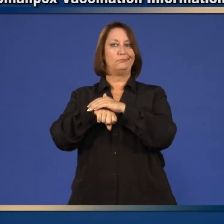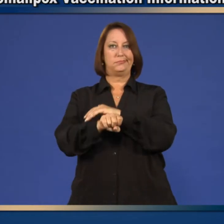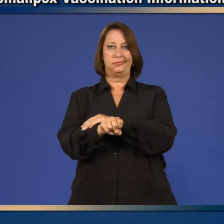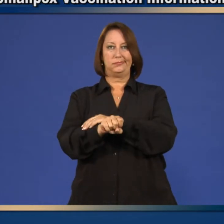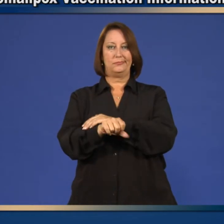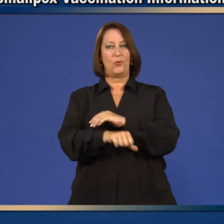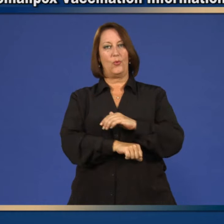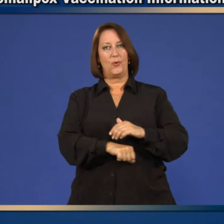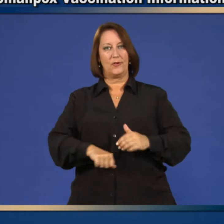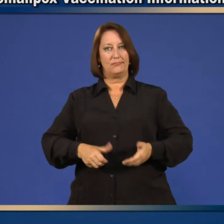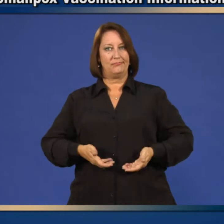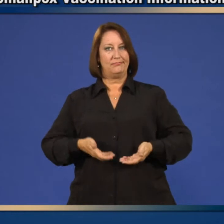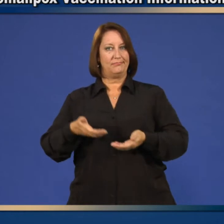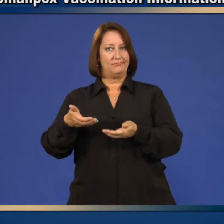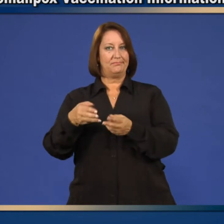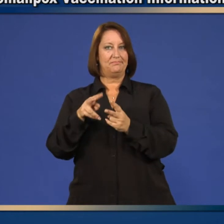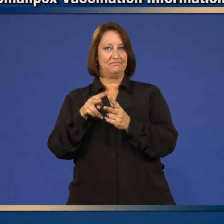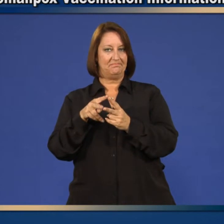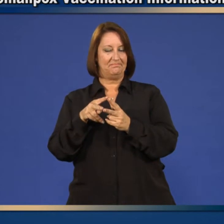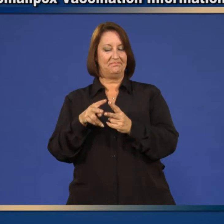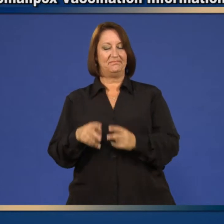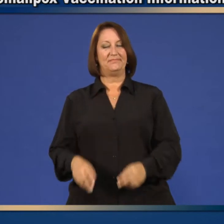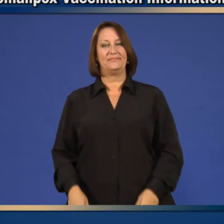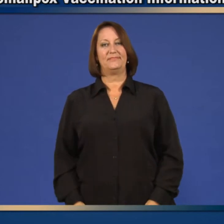delivery procedures should be followed.